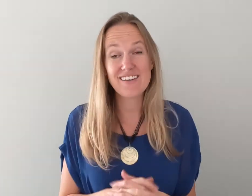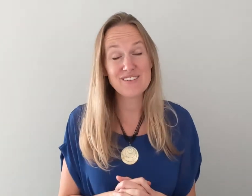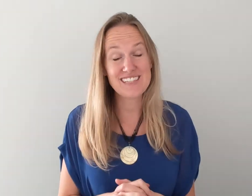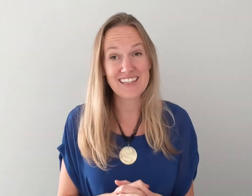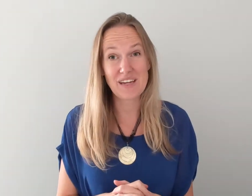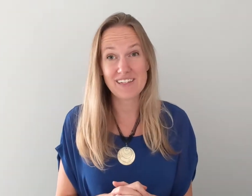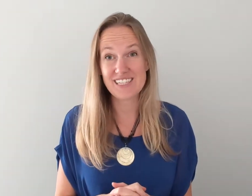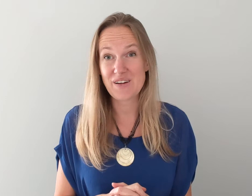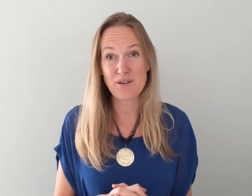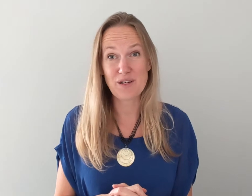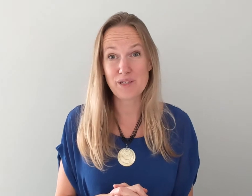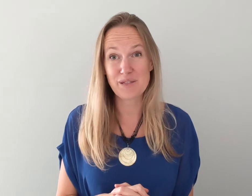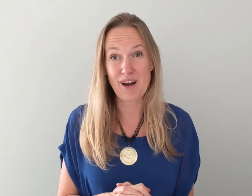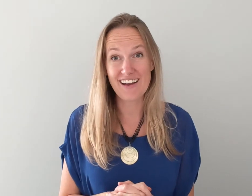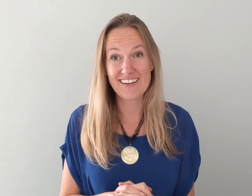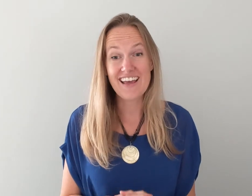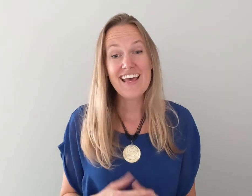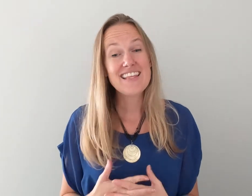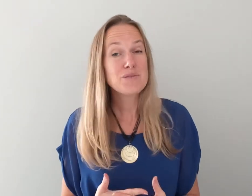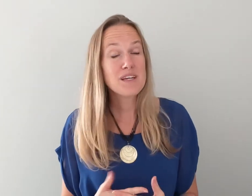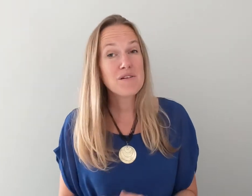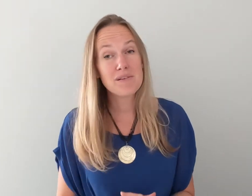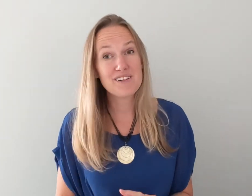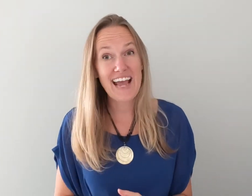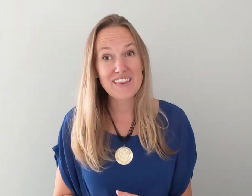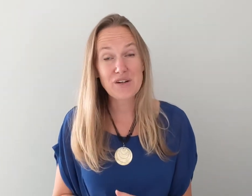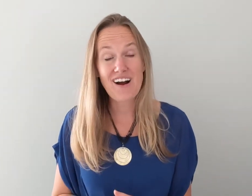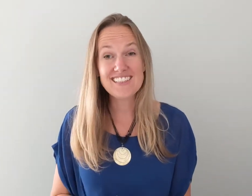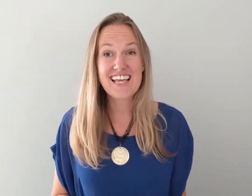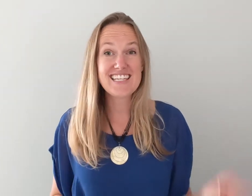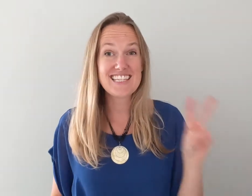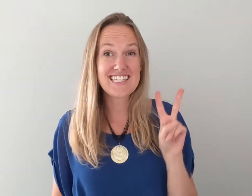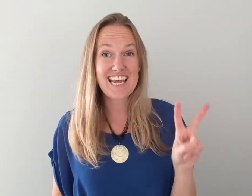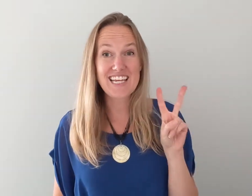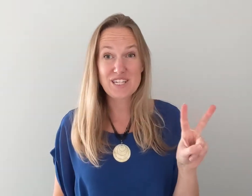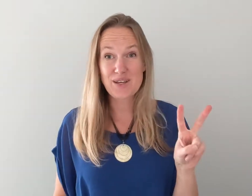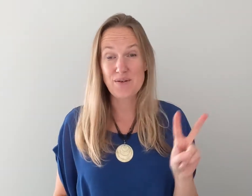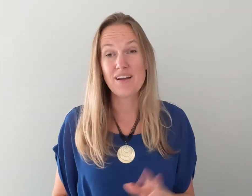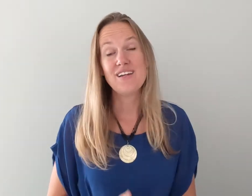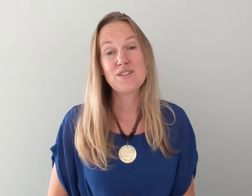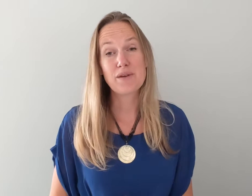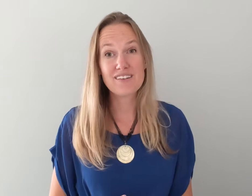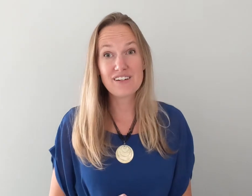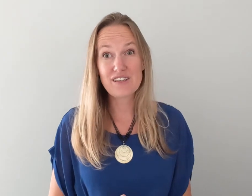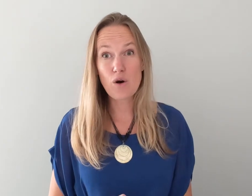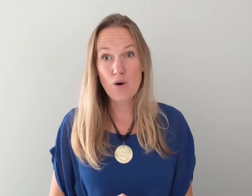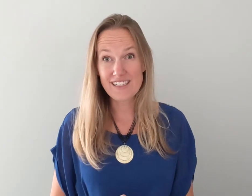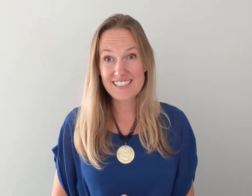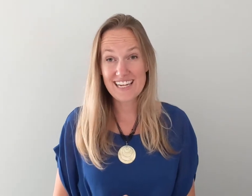use sign language in order to worship God. This week, we've been learning At the Cross, and this is day 2. So we are learning the chorus